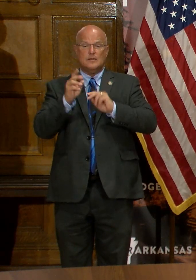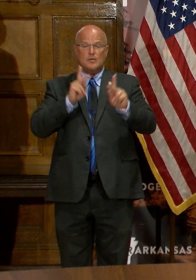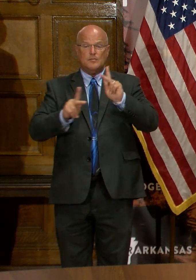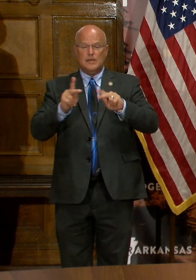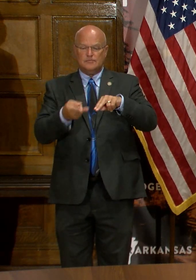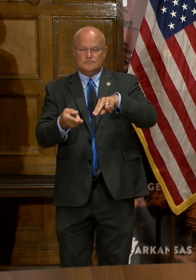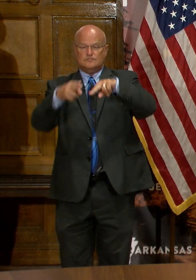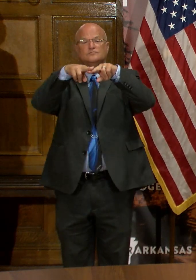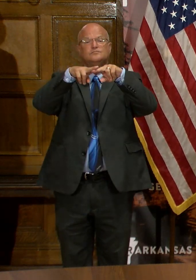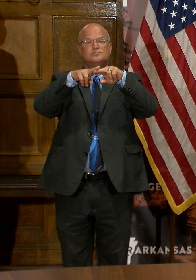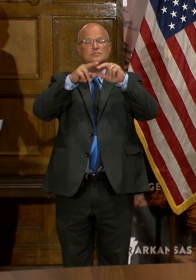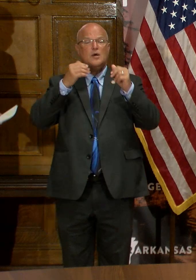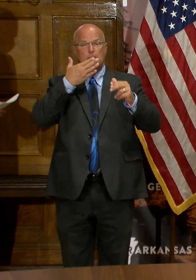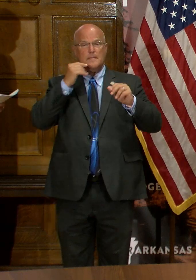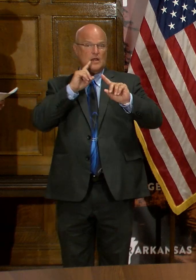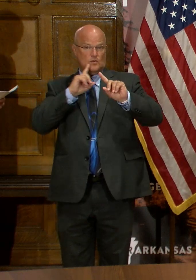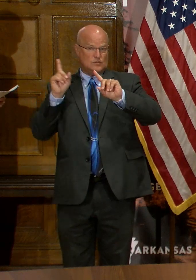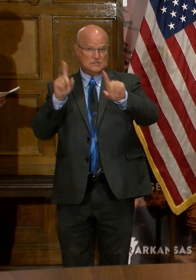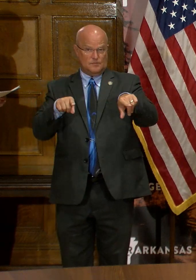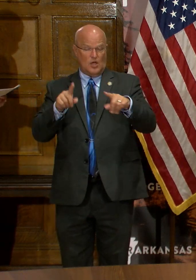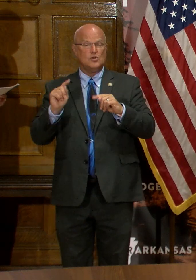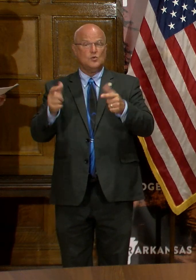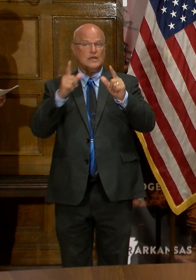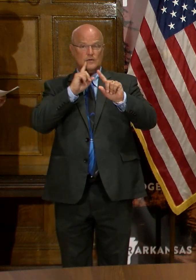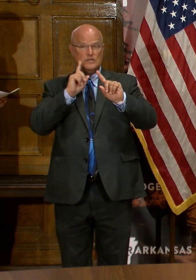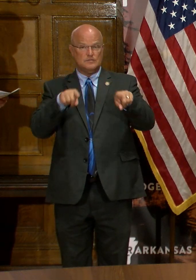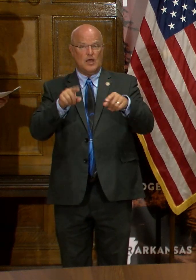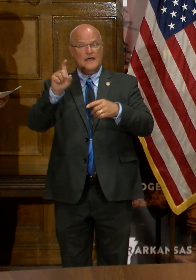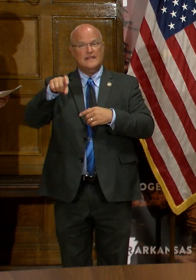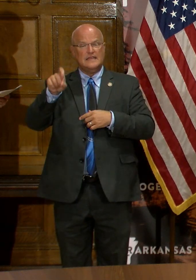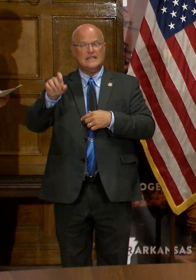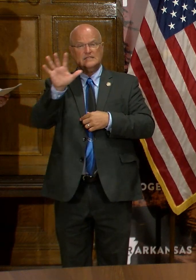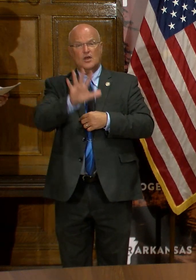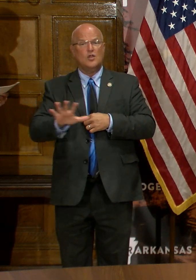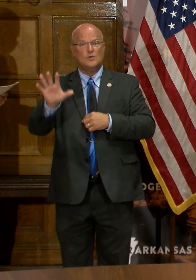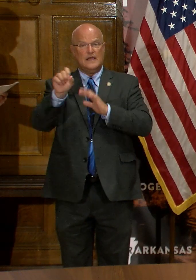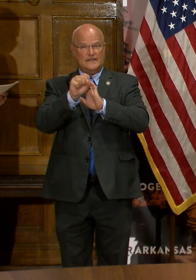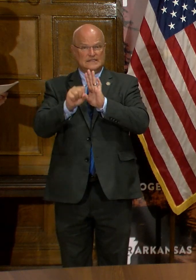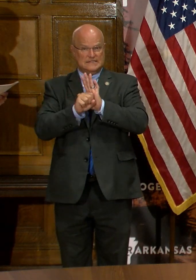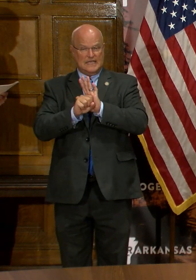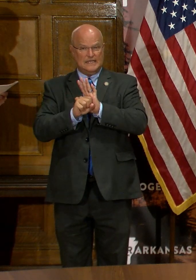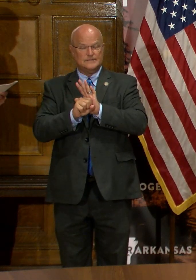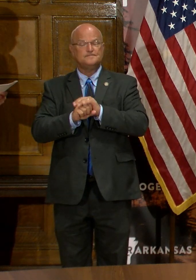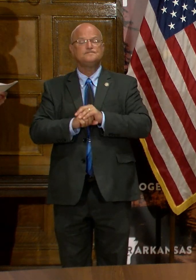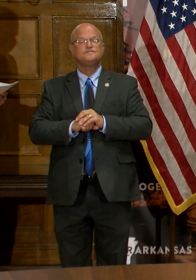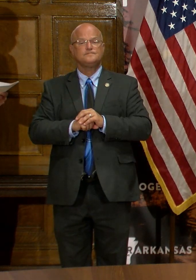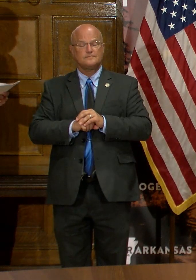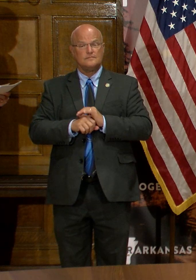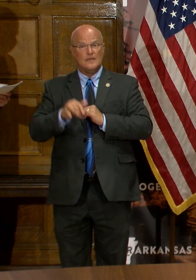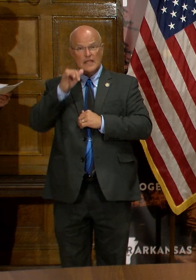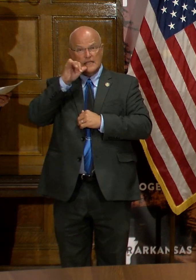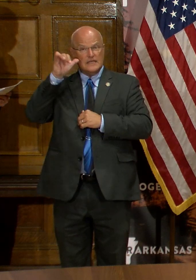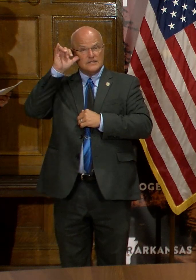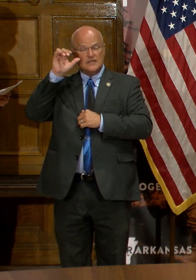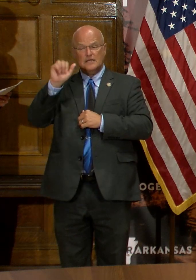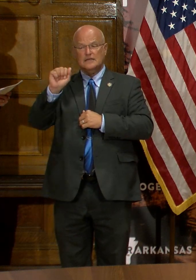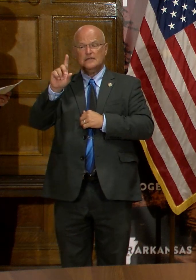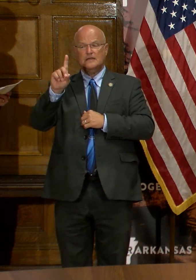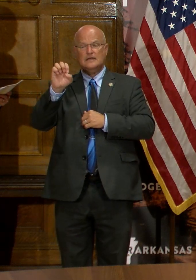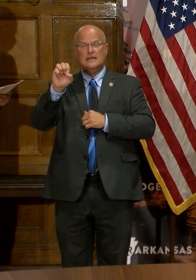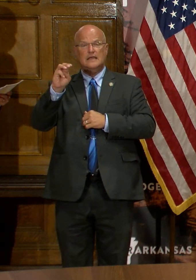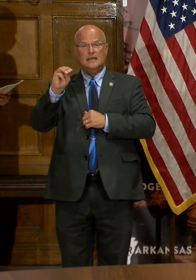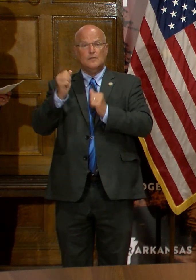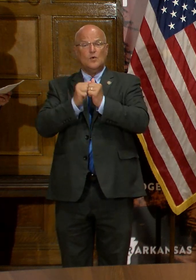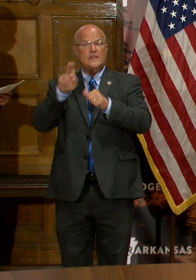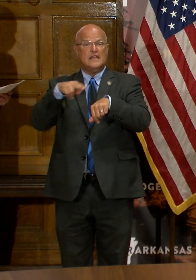there so that we can better quickly respond to the needs across the state. Yesterday, ADAM, along with the National Weather